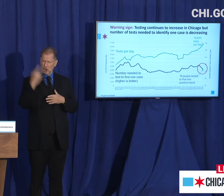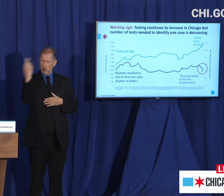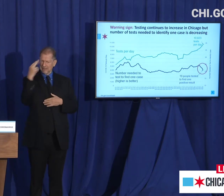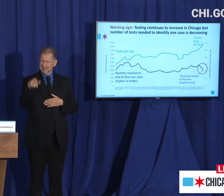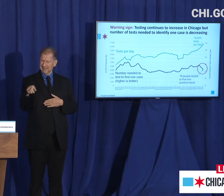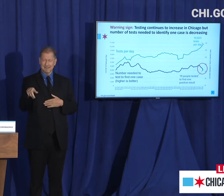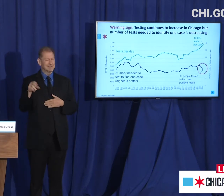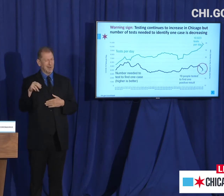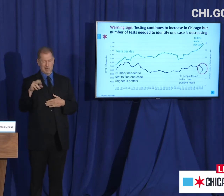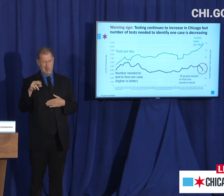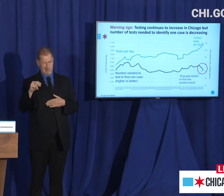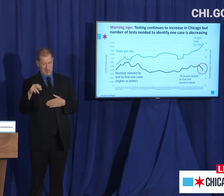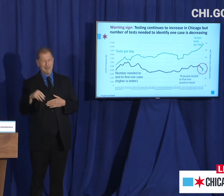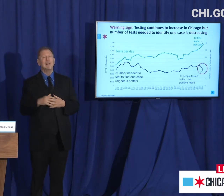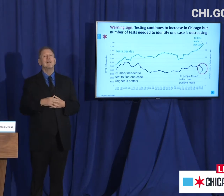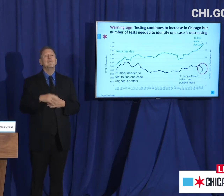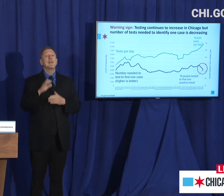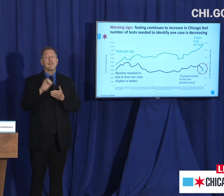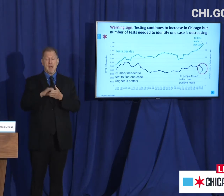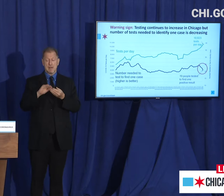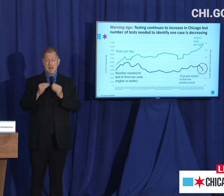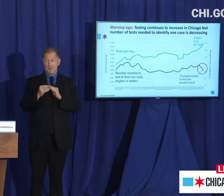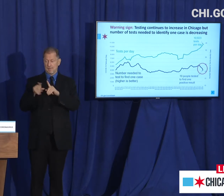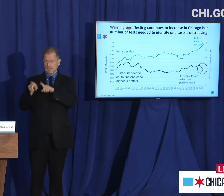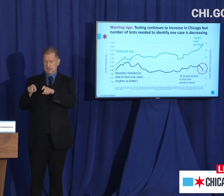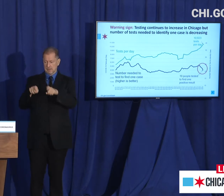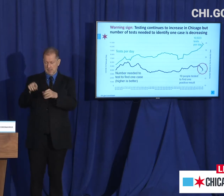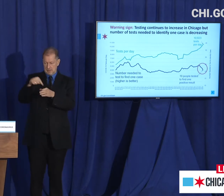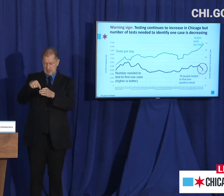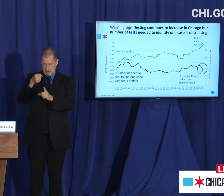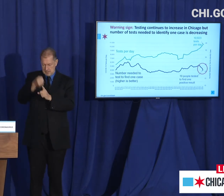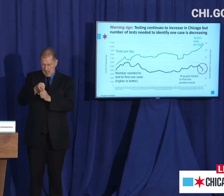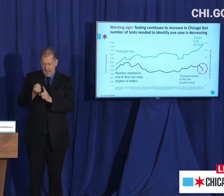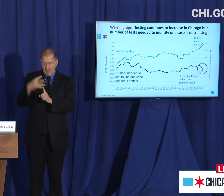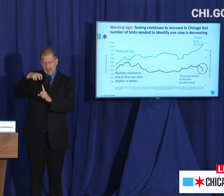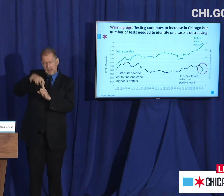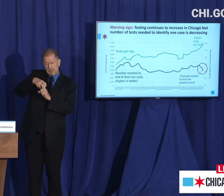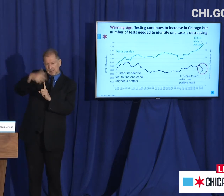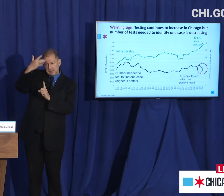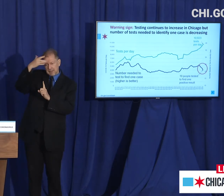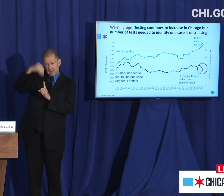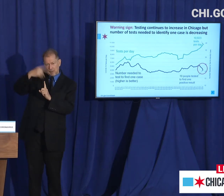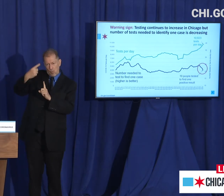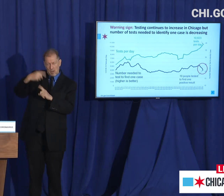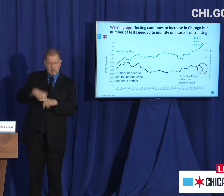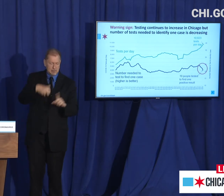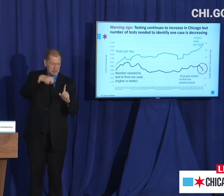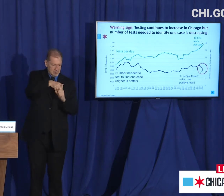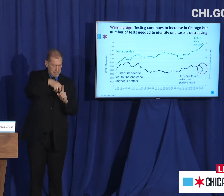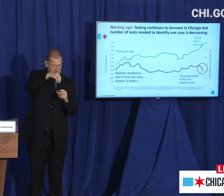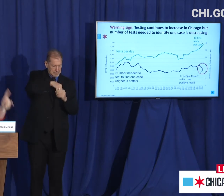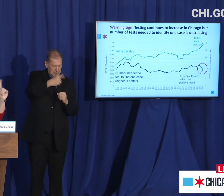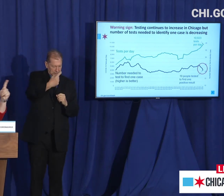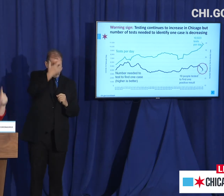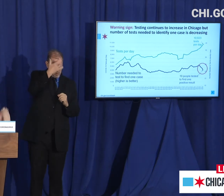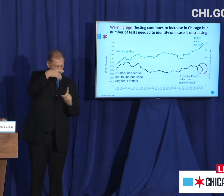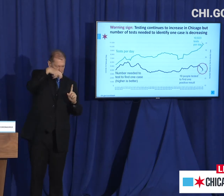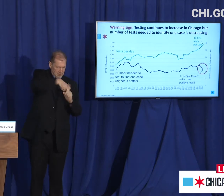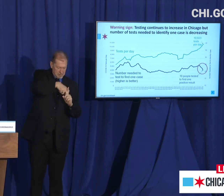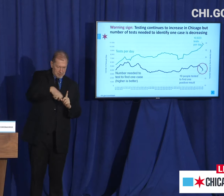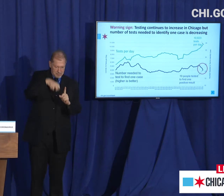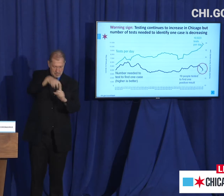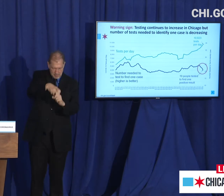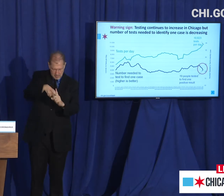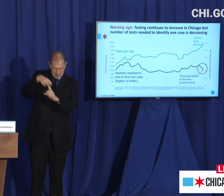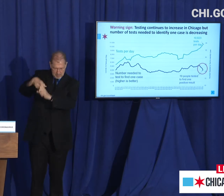to test is a way of understanding how many tests are you doing in a city to find a single case